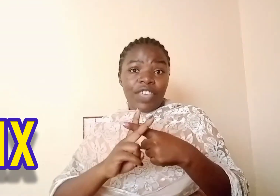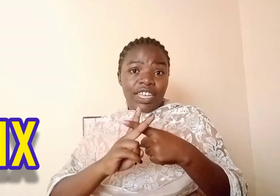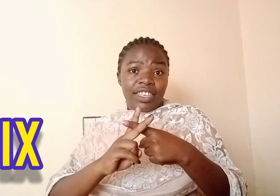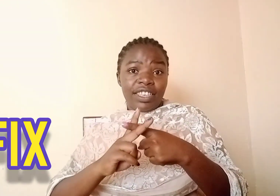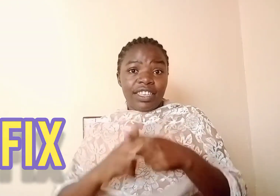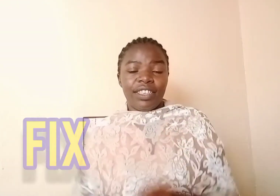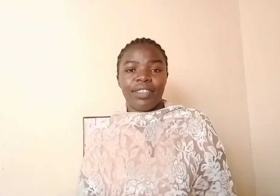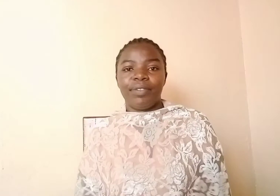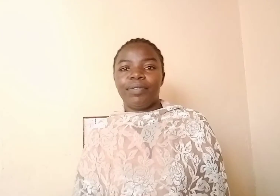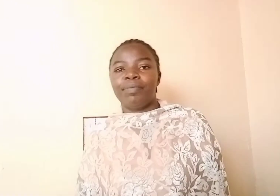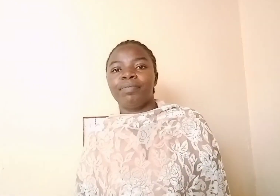Fix.